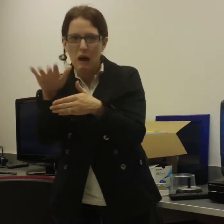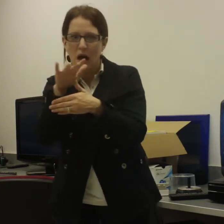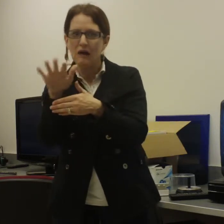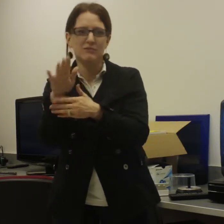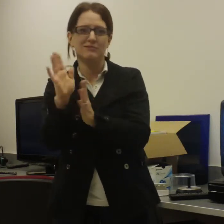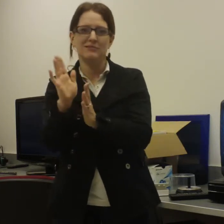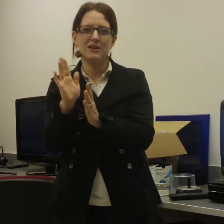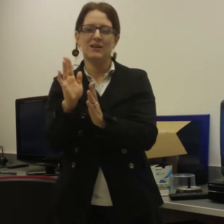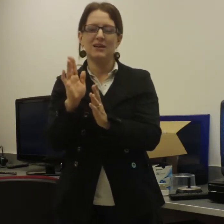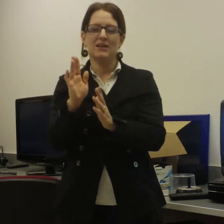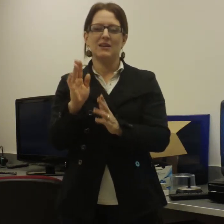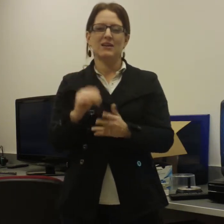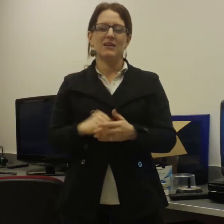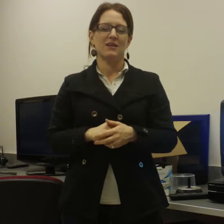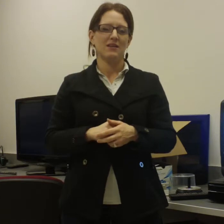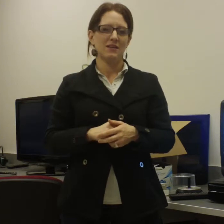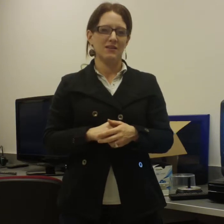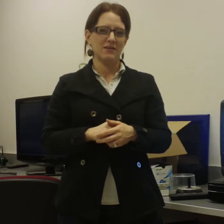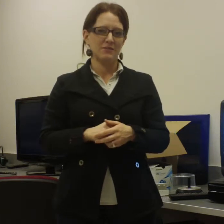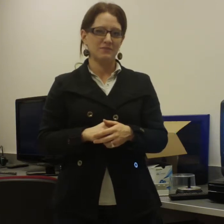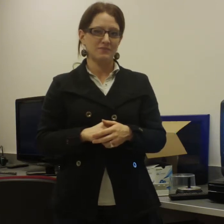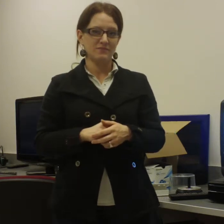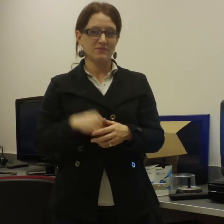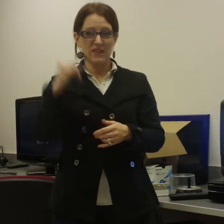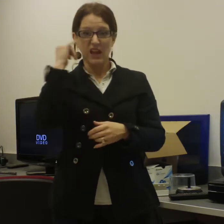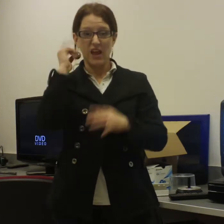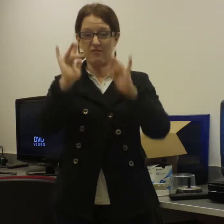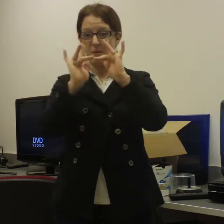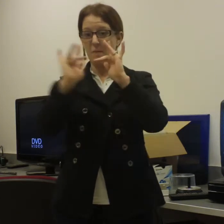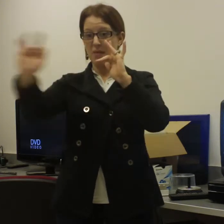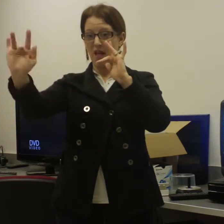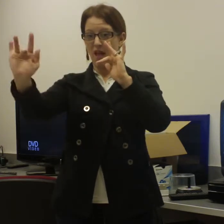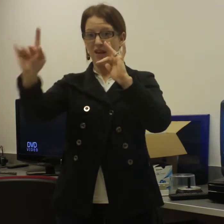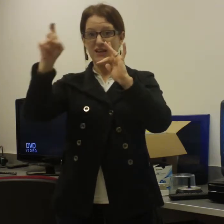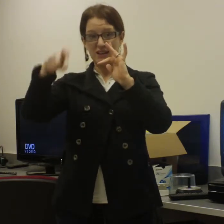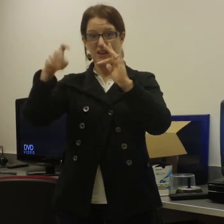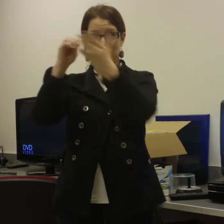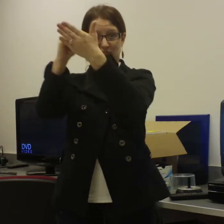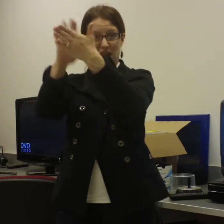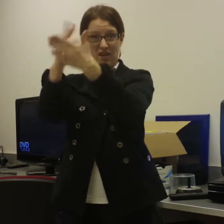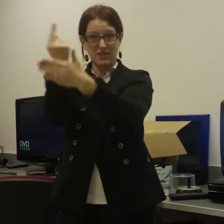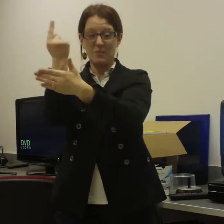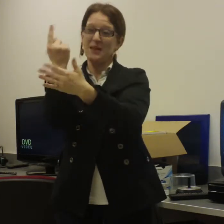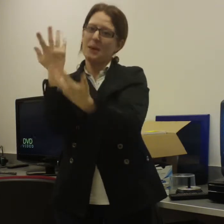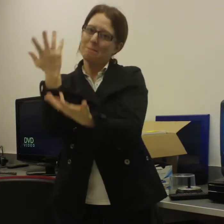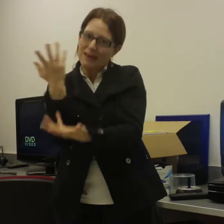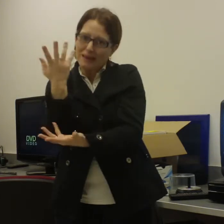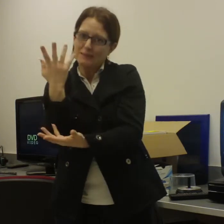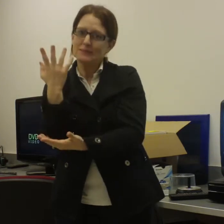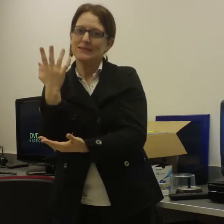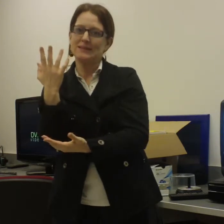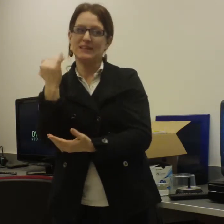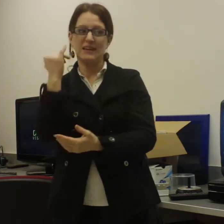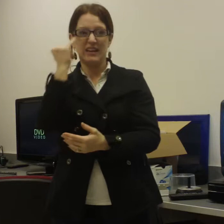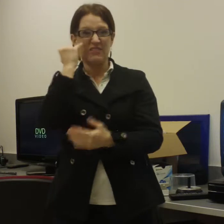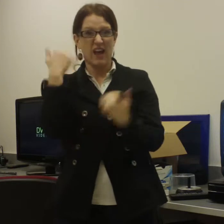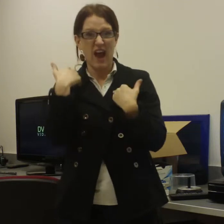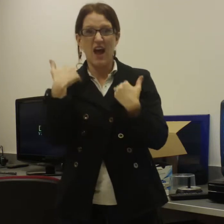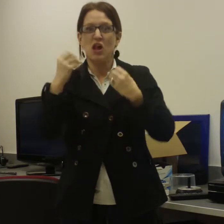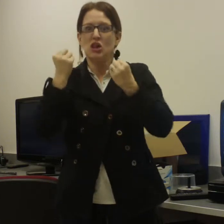fill in the blanks and stuff. No, this test, the spelling didn't really affect you that much. If you have a lot of spelling errors, you may lose a point or two,